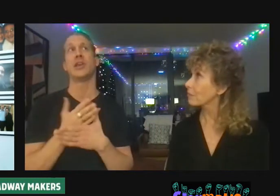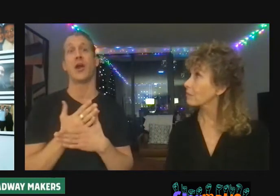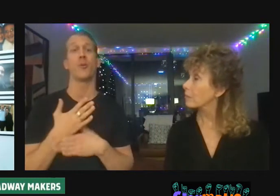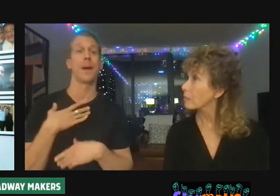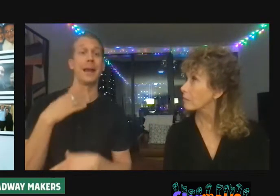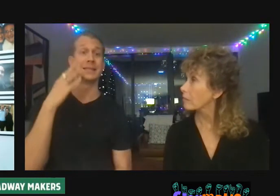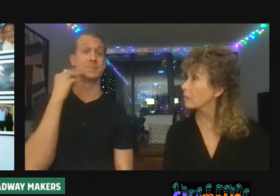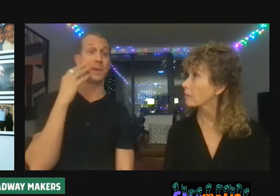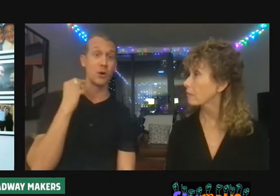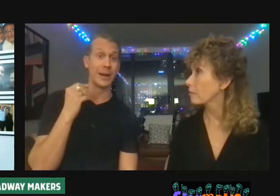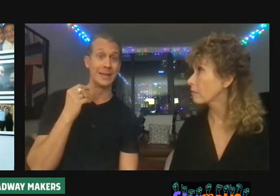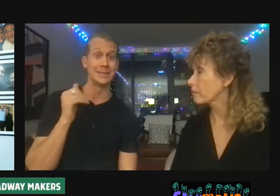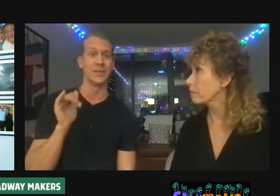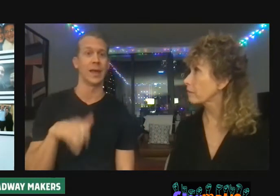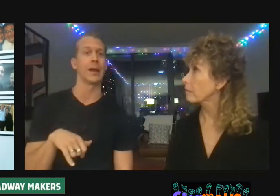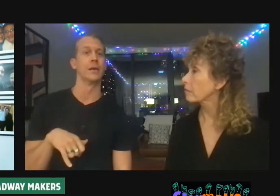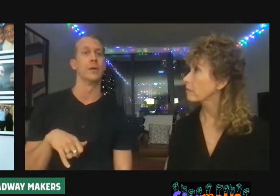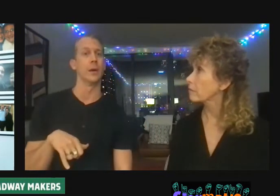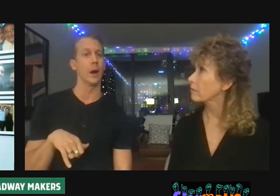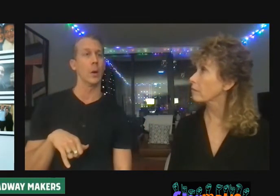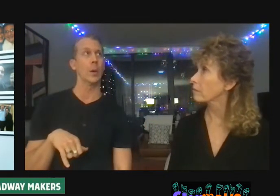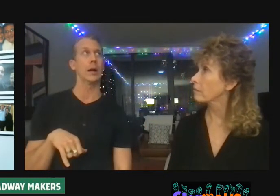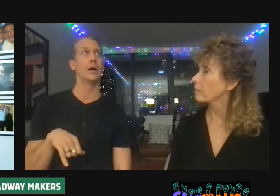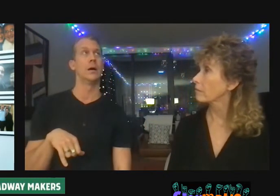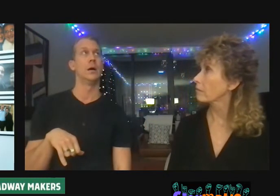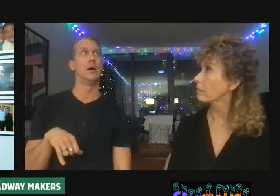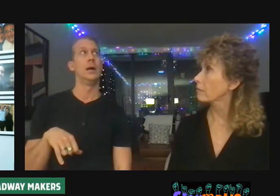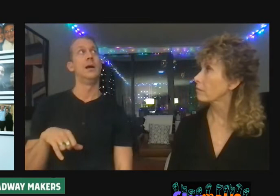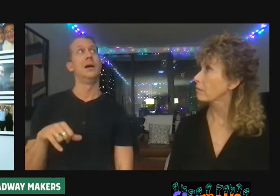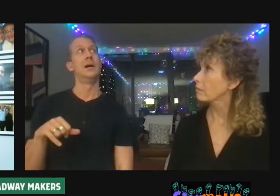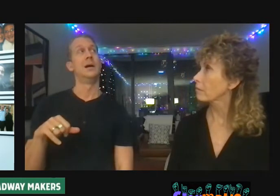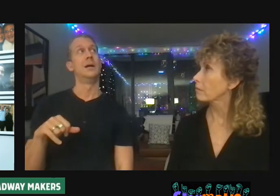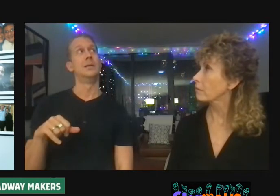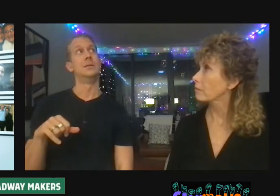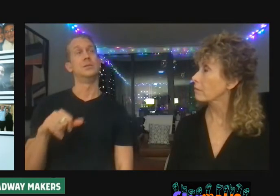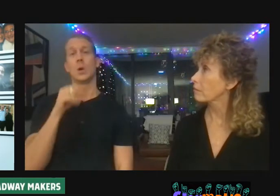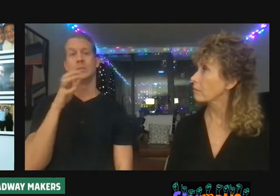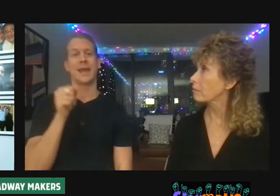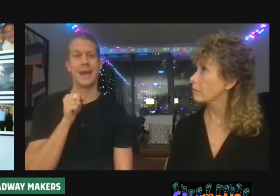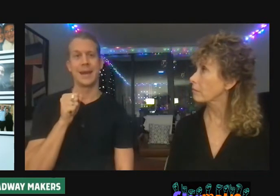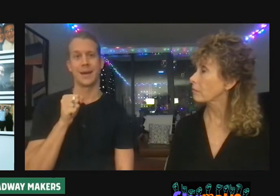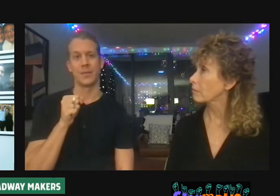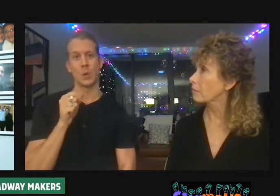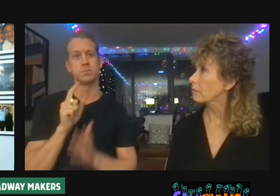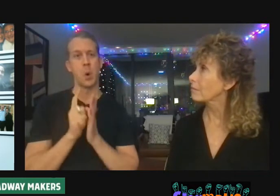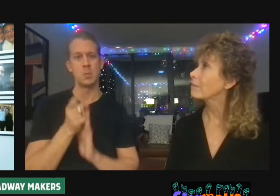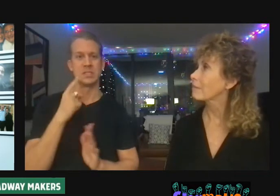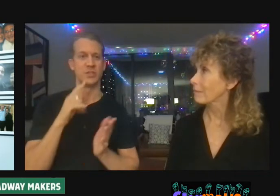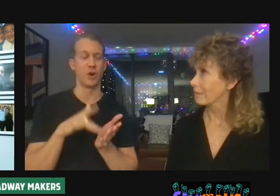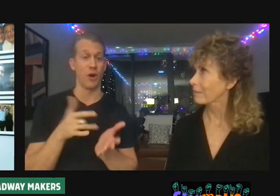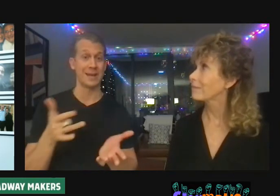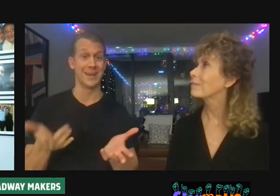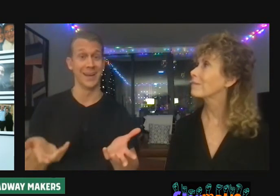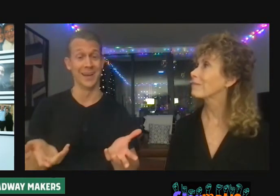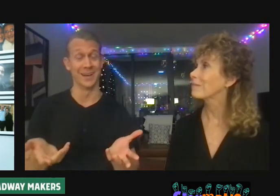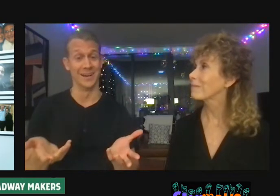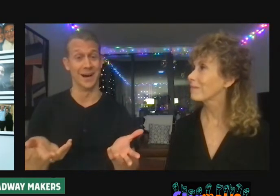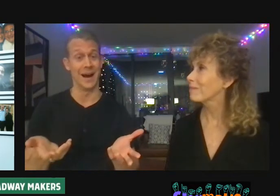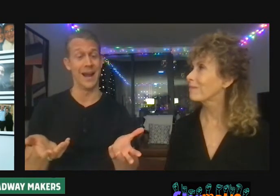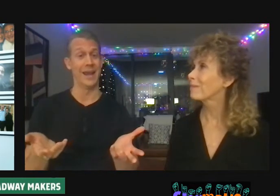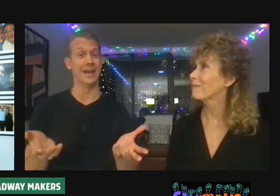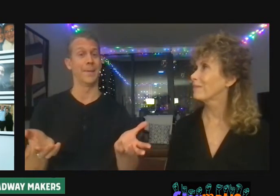or share my experience that, you know, don't don't take those moments for